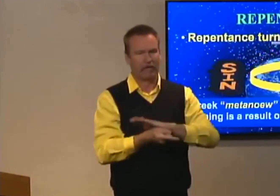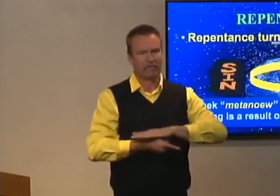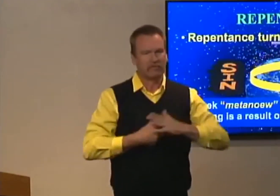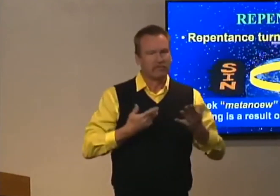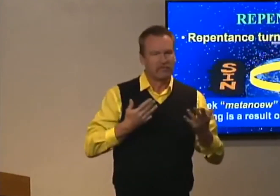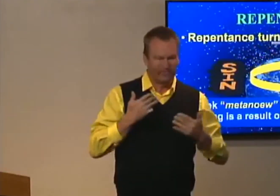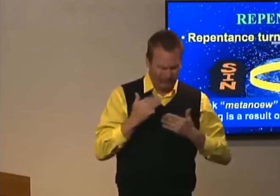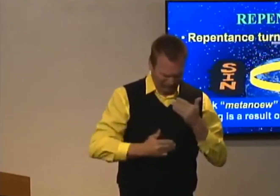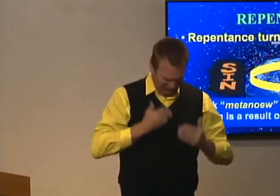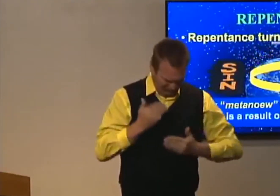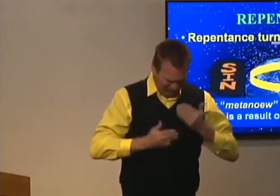and hours and moments.